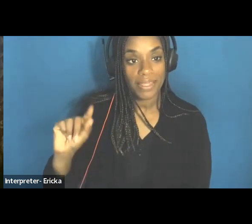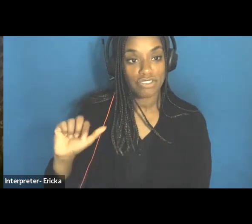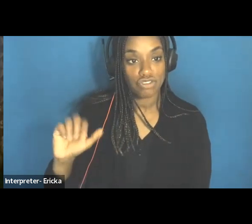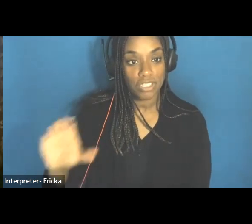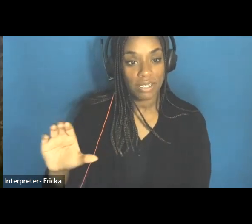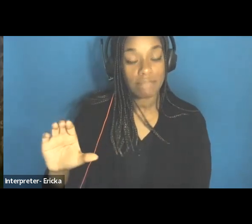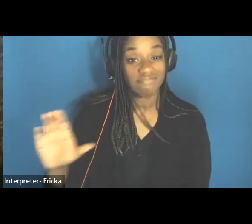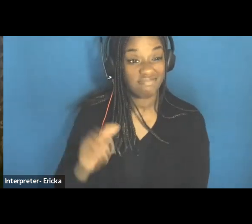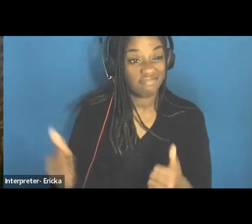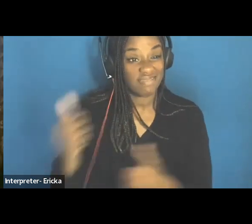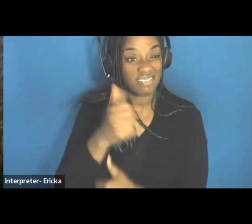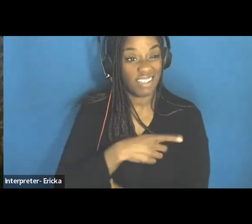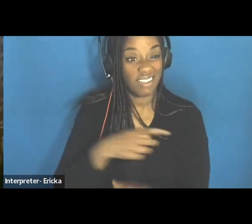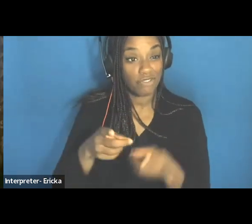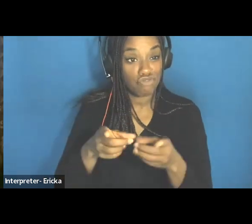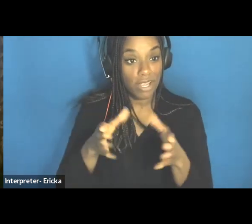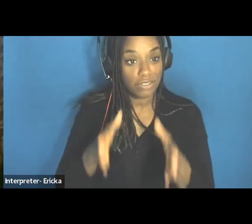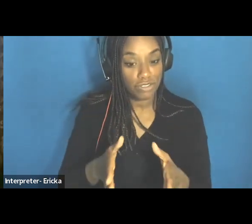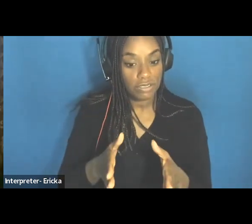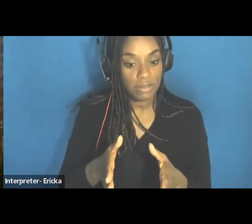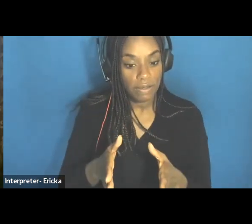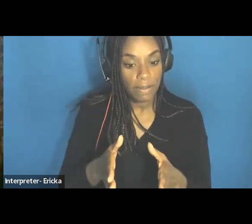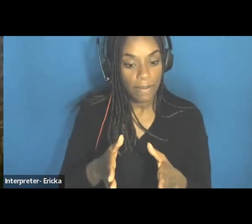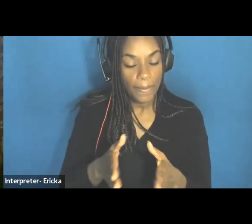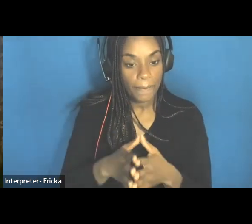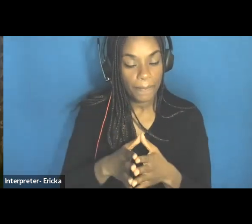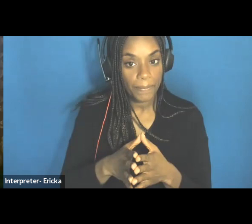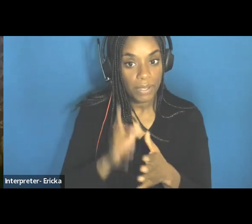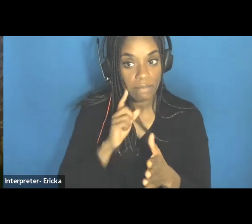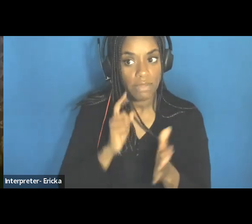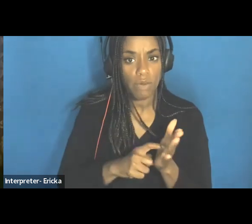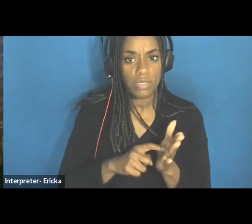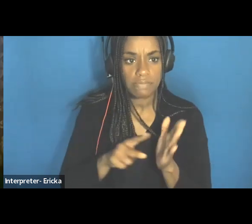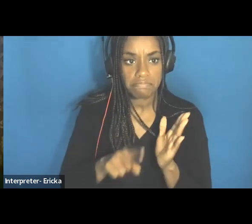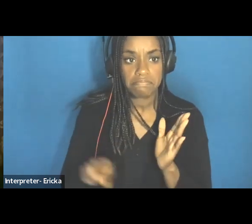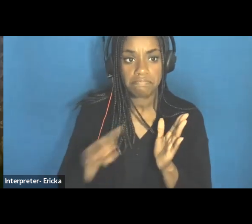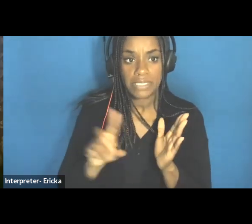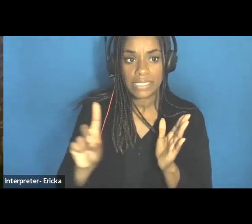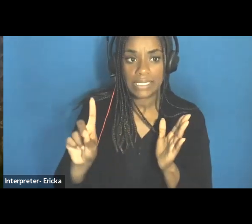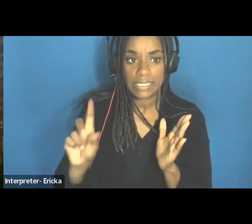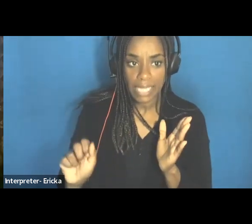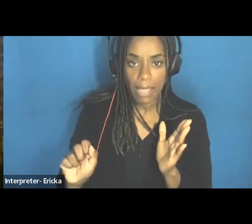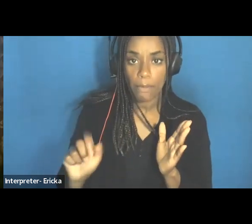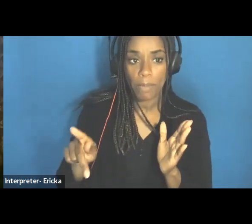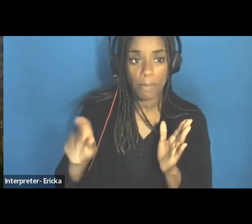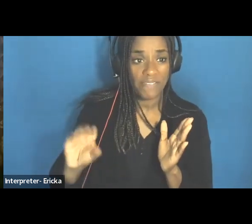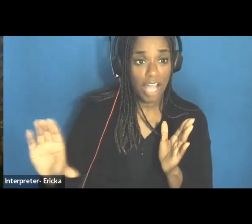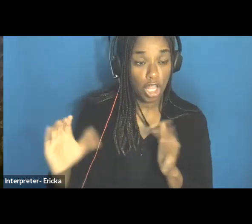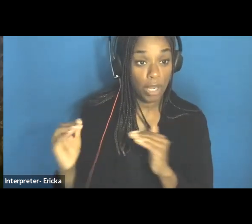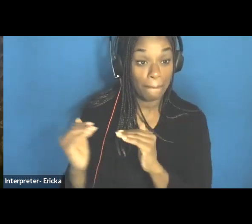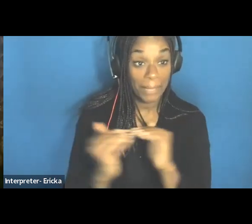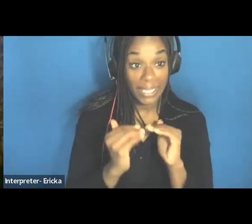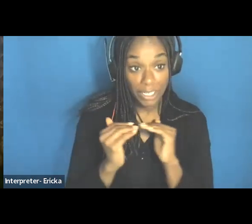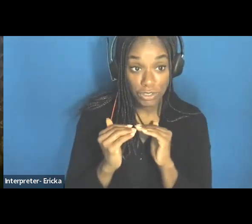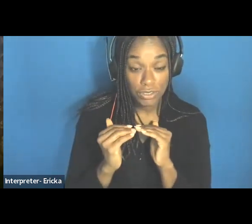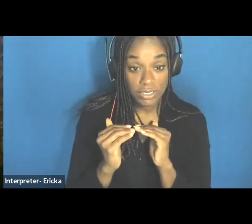executive director, seeing that there are disabled people of color, peers, I'll go back to